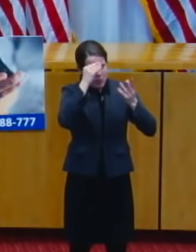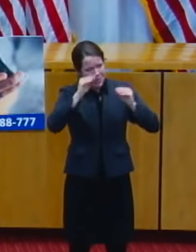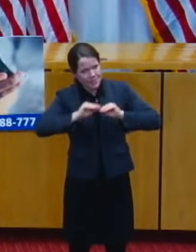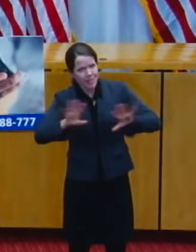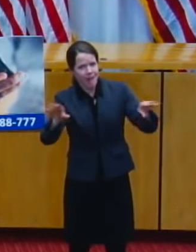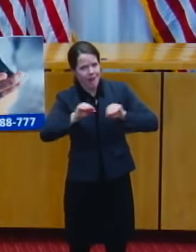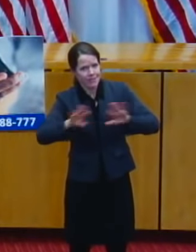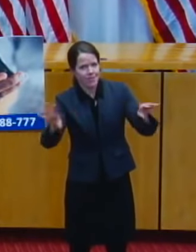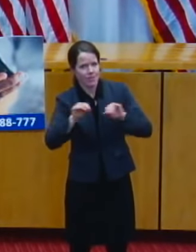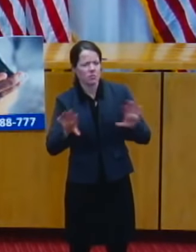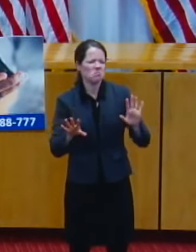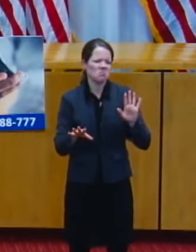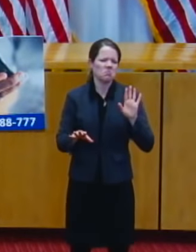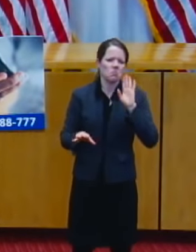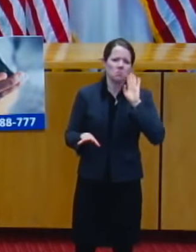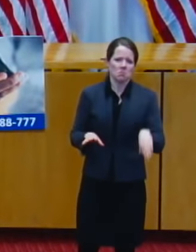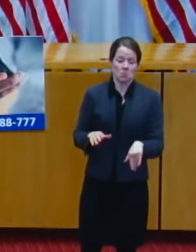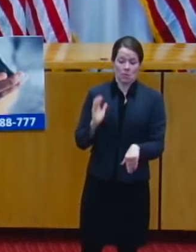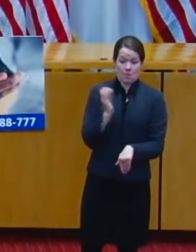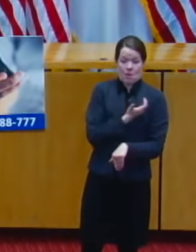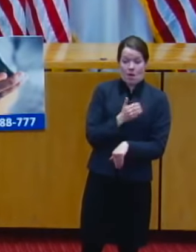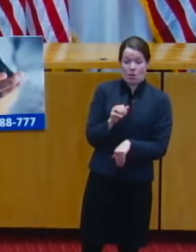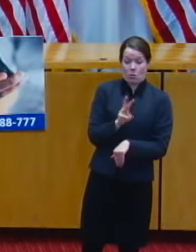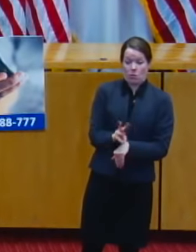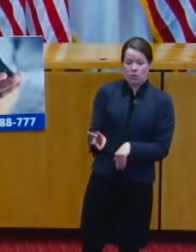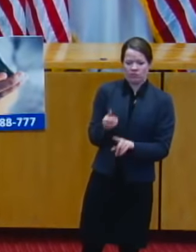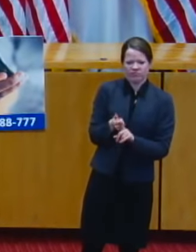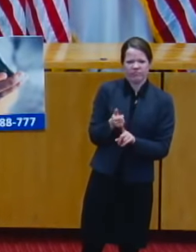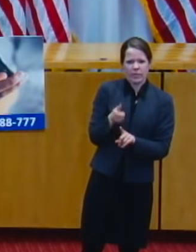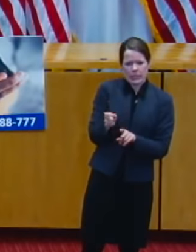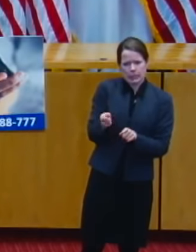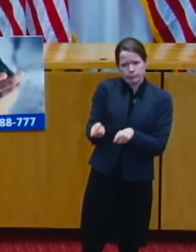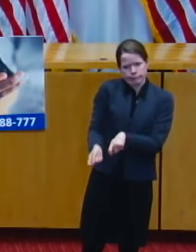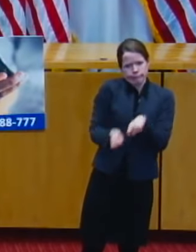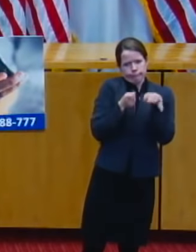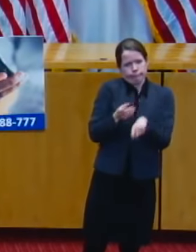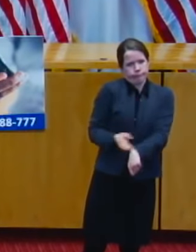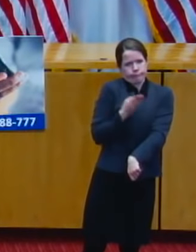desperately needs an upgrade, and we are working to develop a